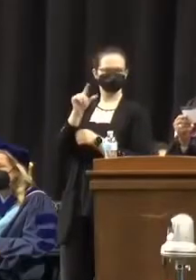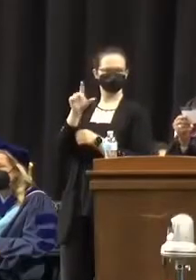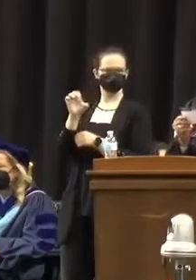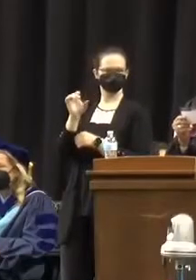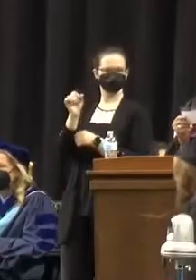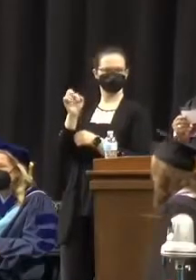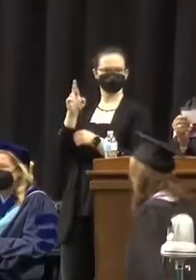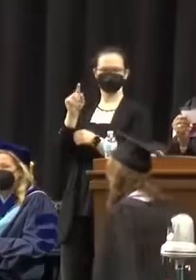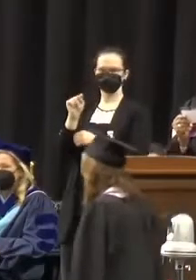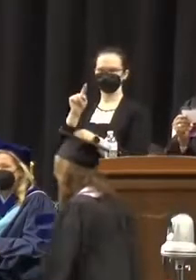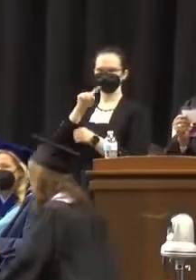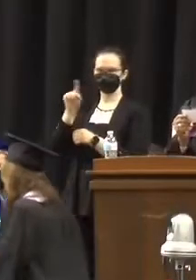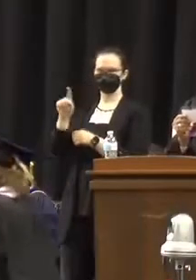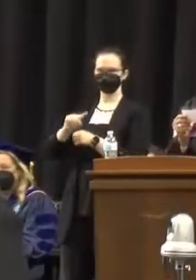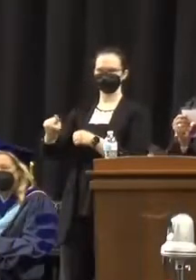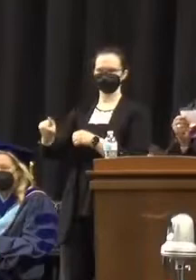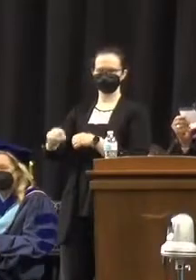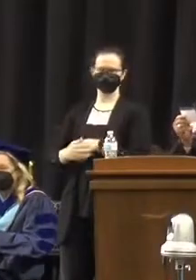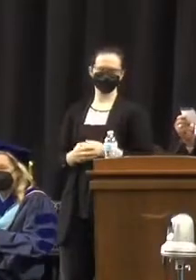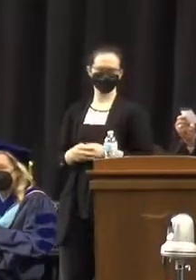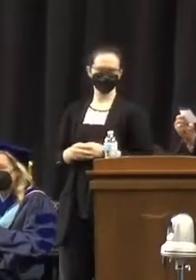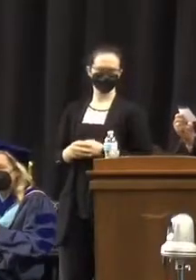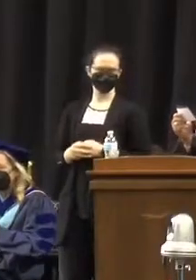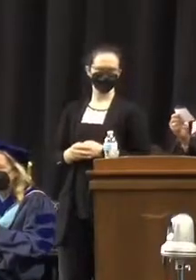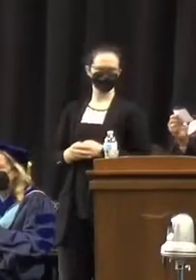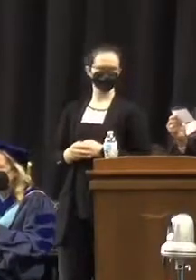Danielle Nicole Ortiz,